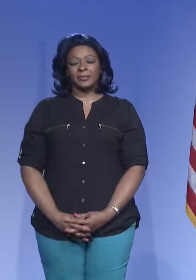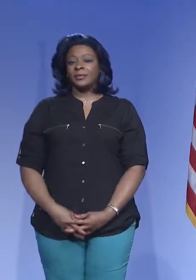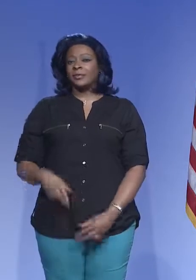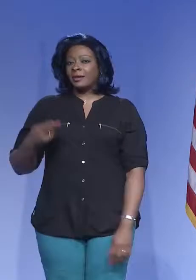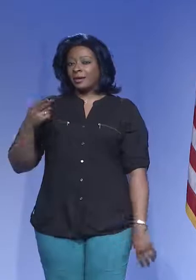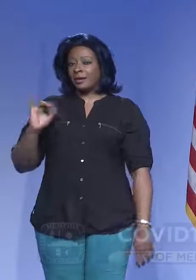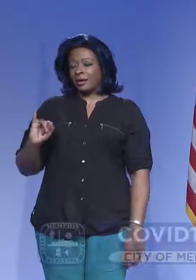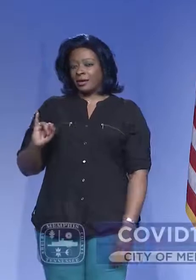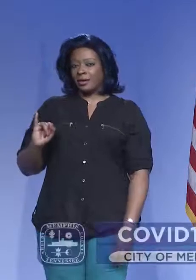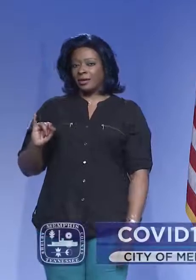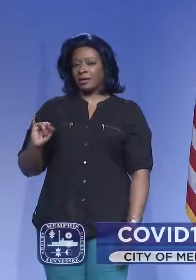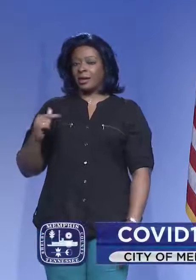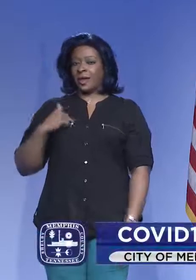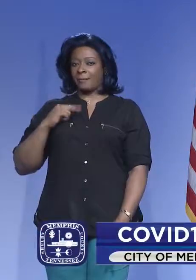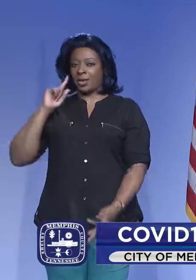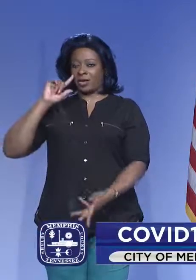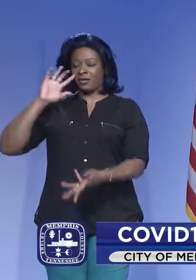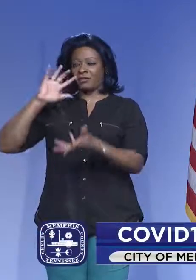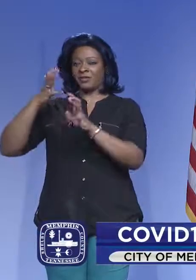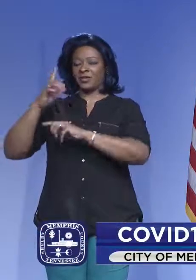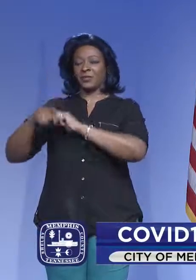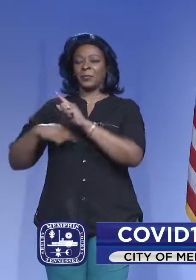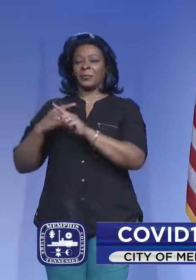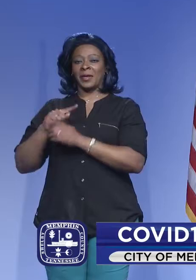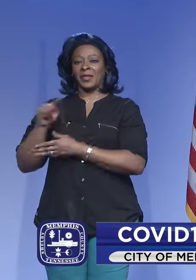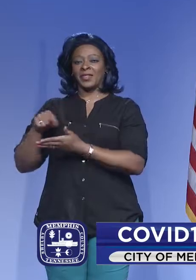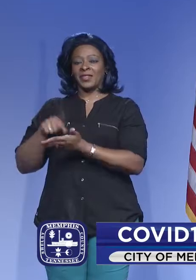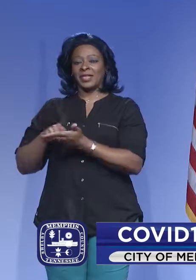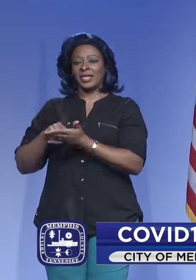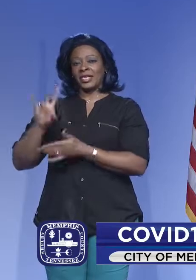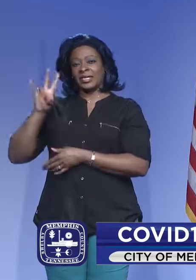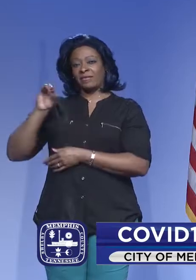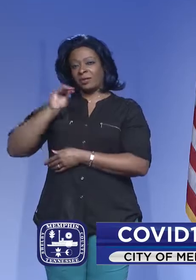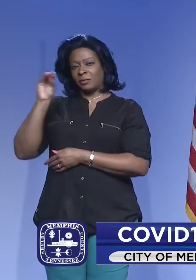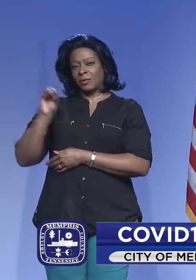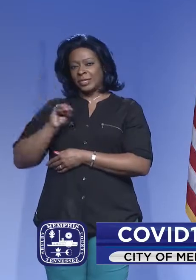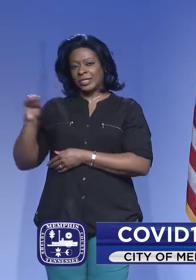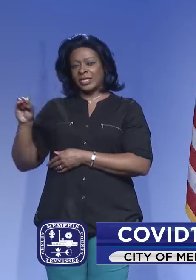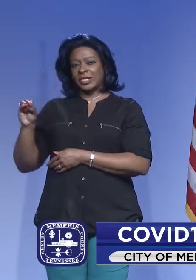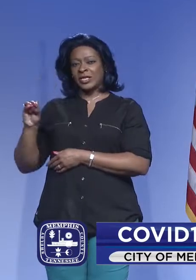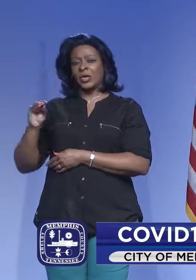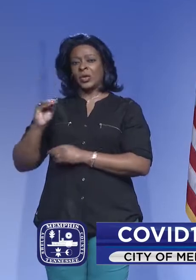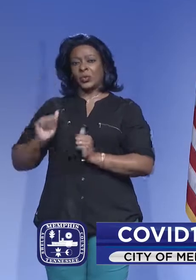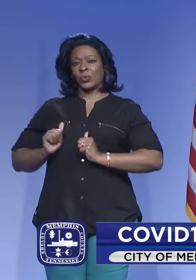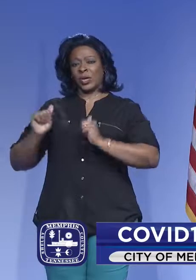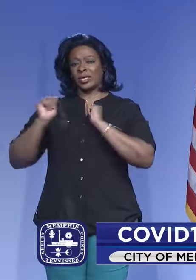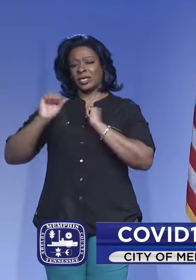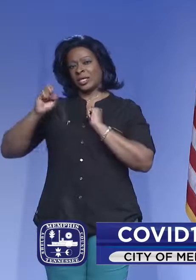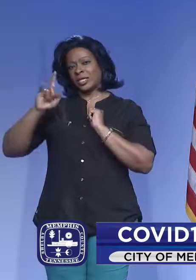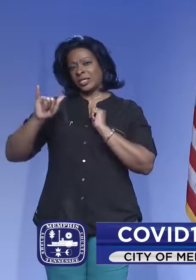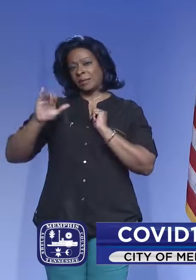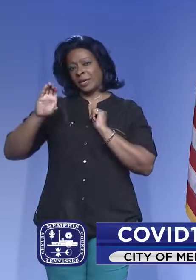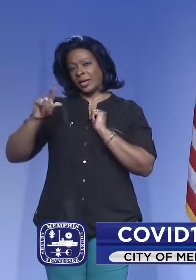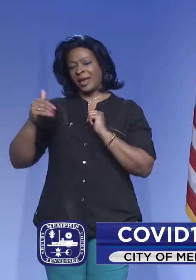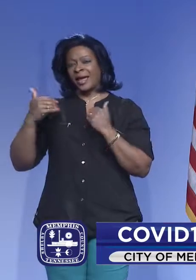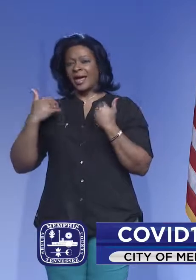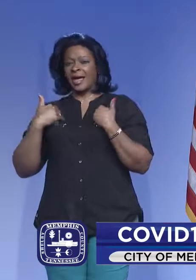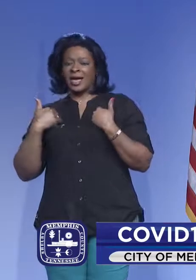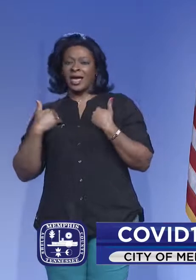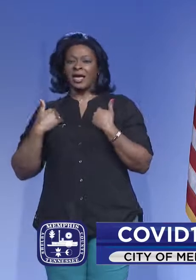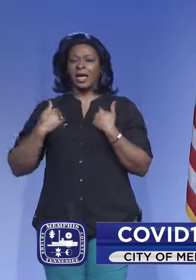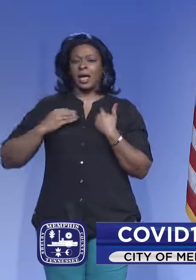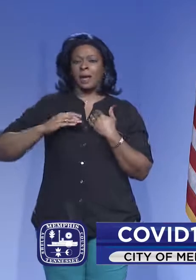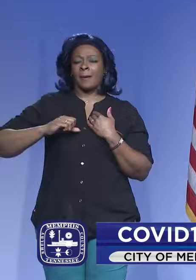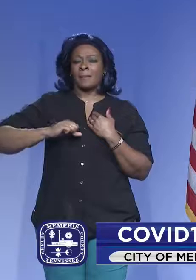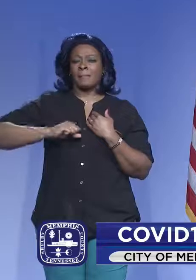Hi, I'm a little bit confused about this. 70% residents of Shelby County have some sort of immunity